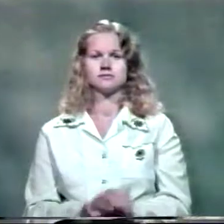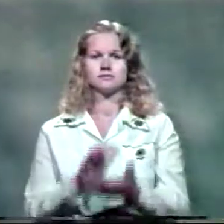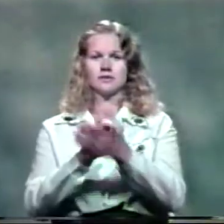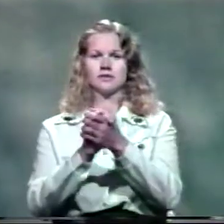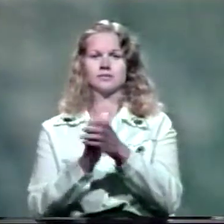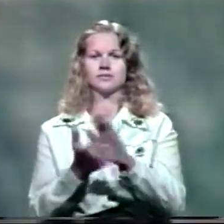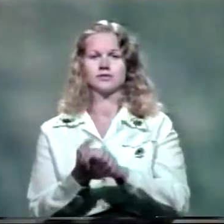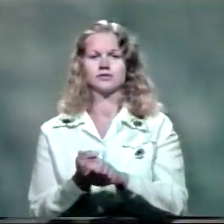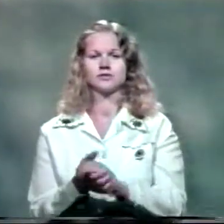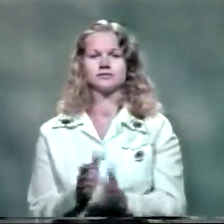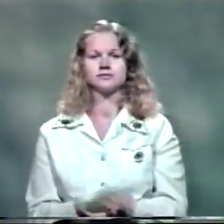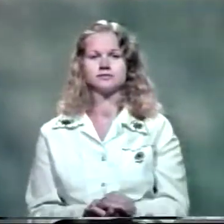Hamburger.